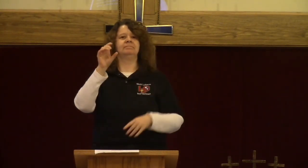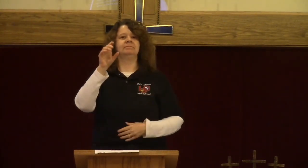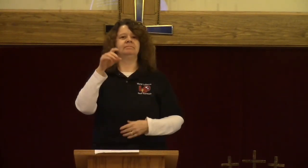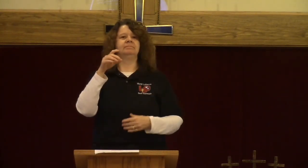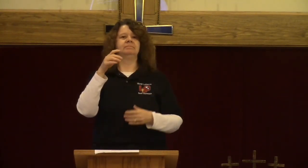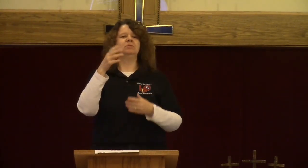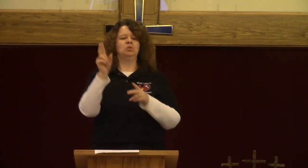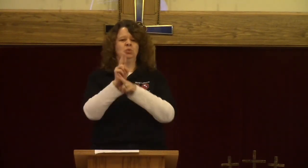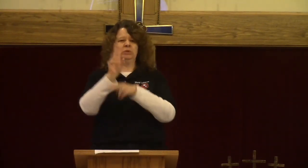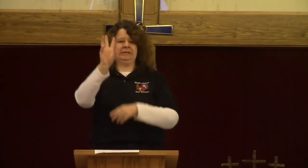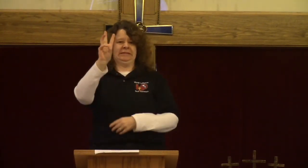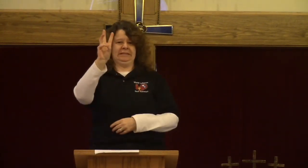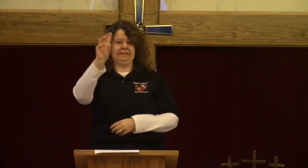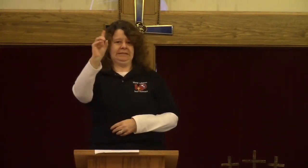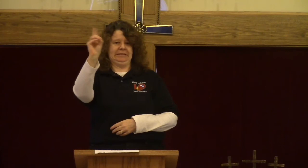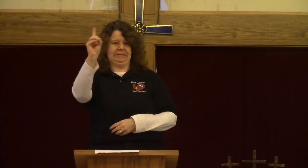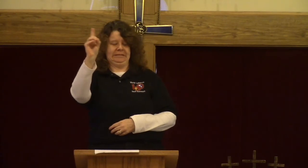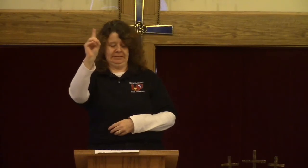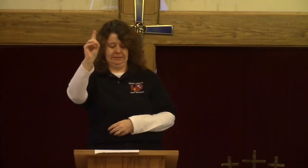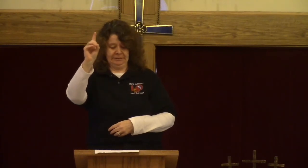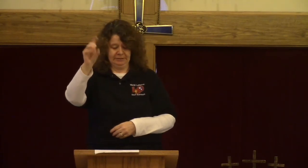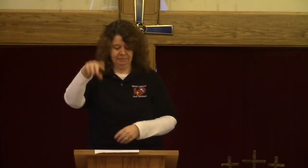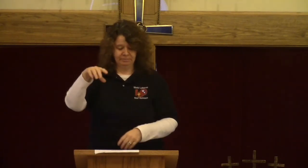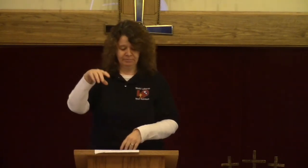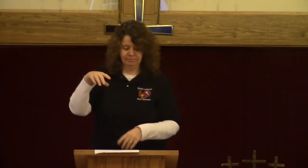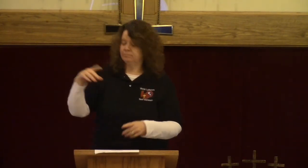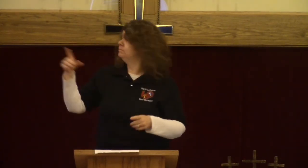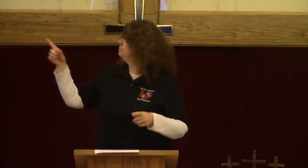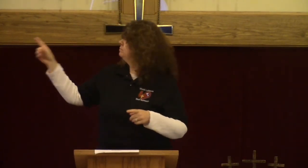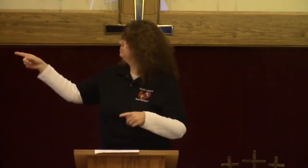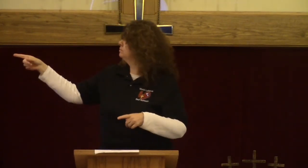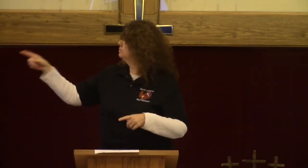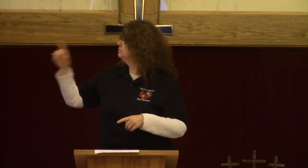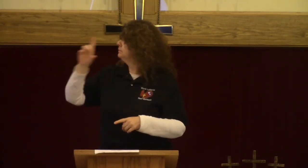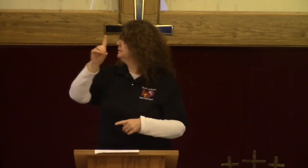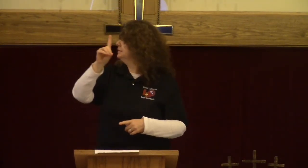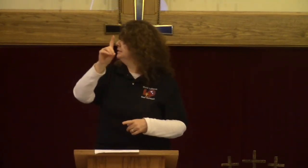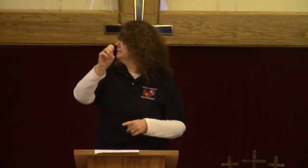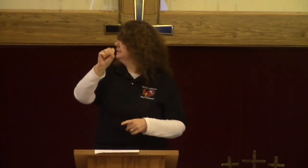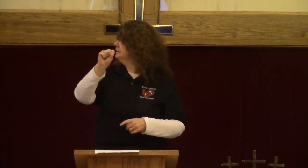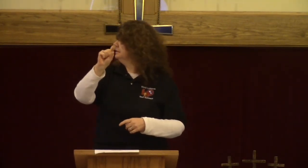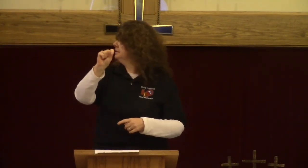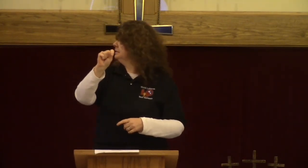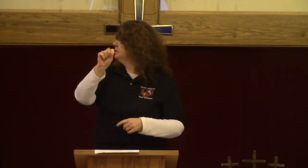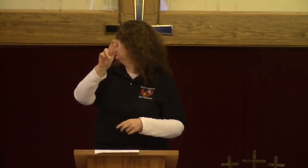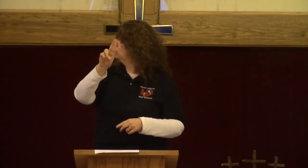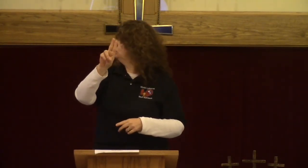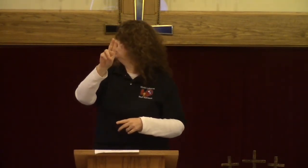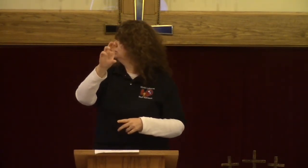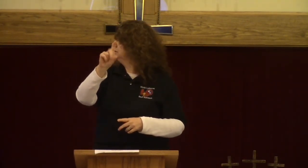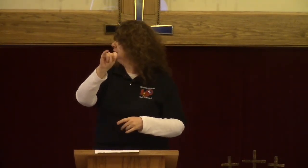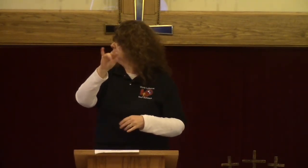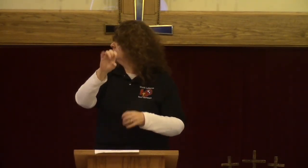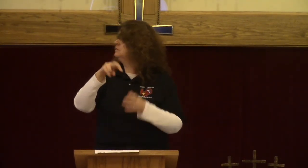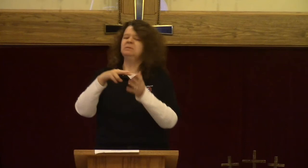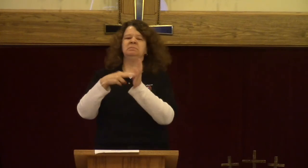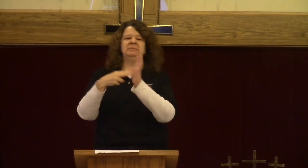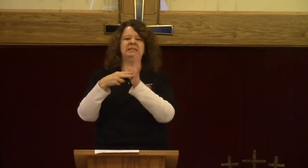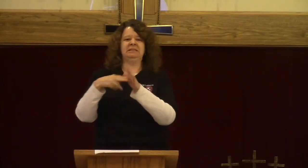know, and we have ways to identify the clergy. There's 6 D's that